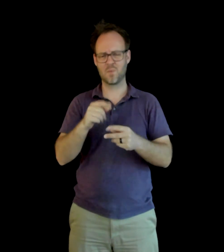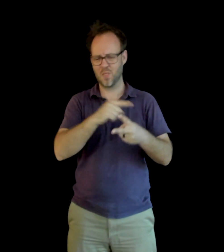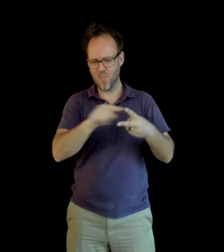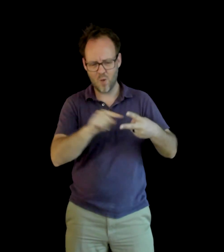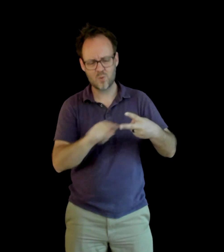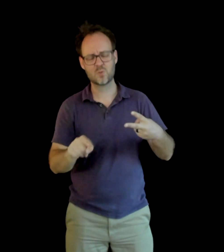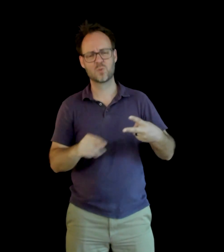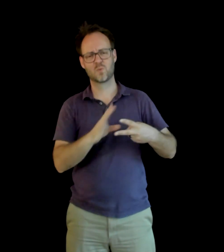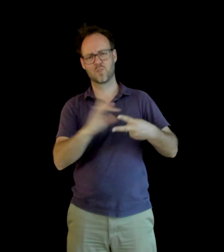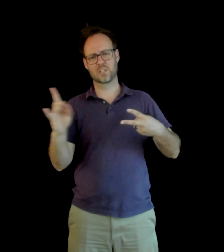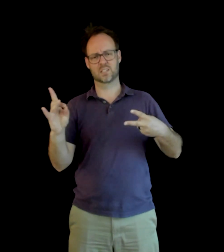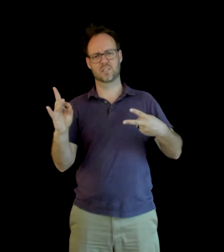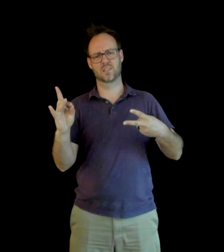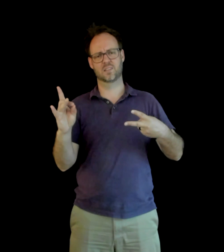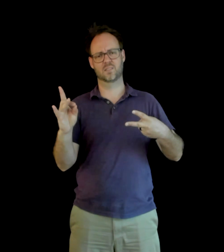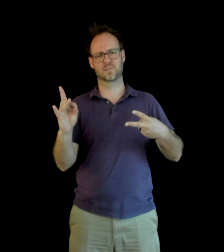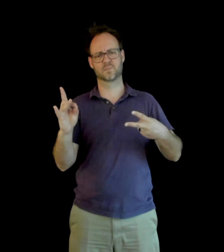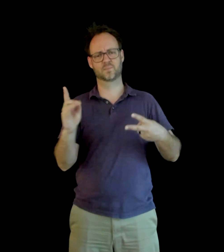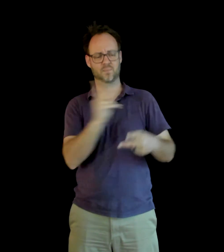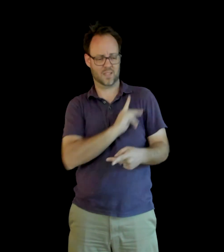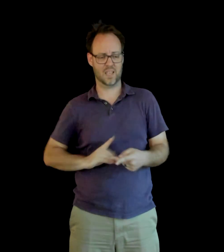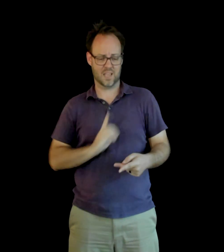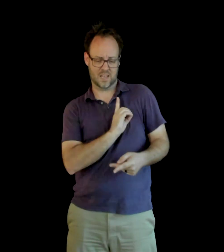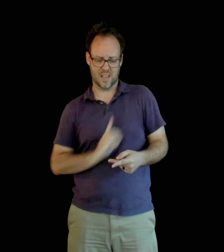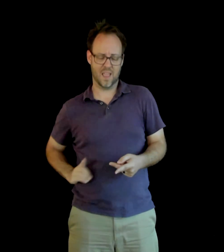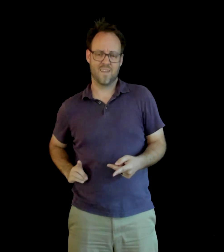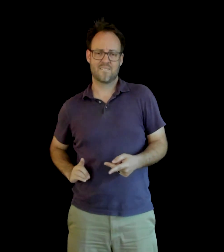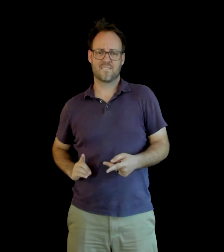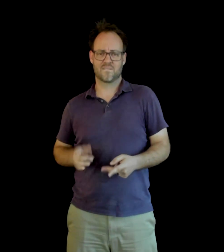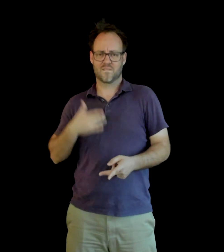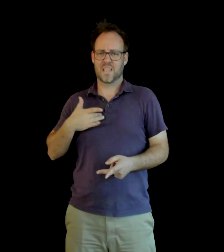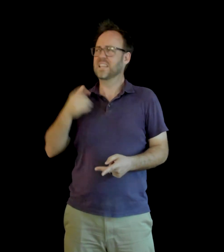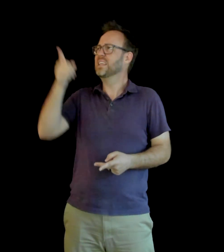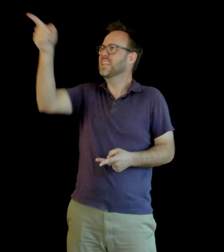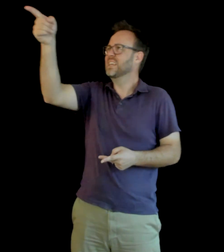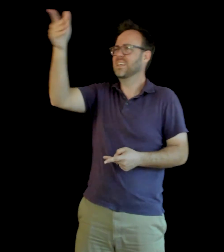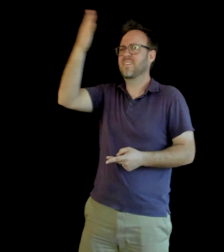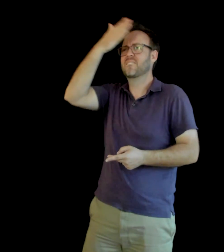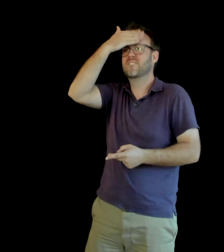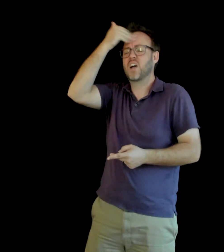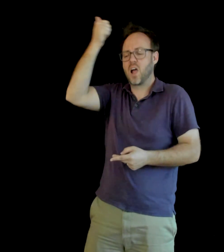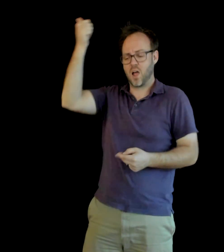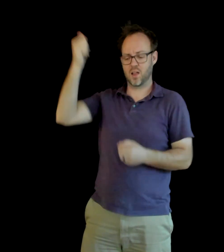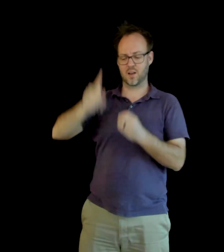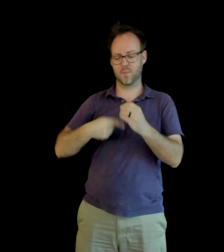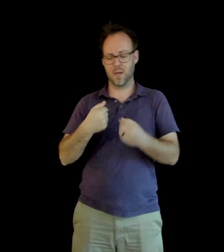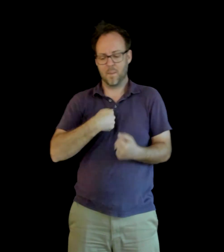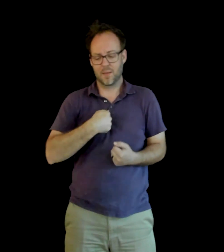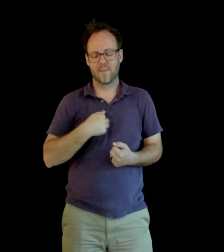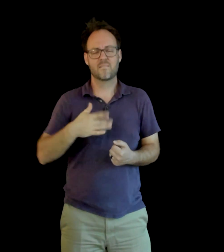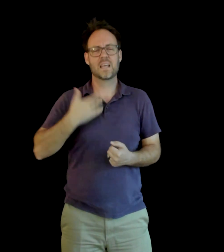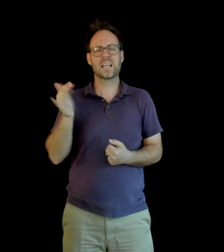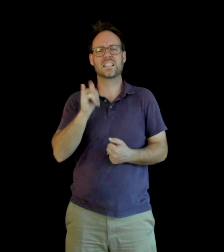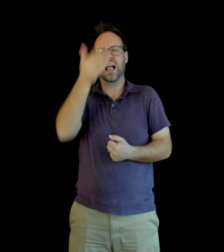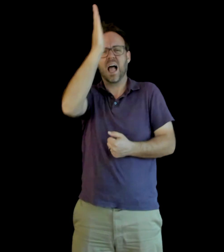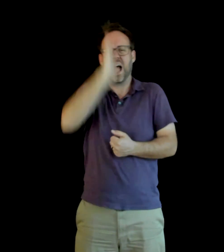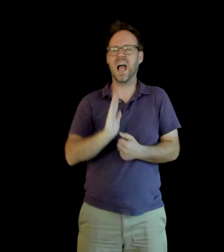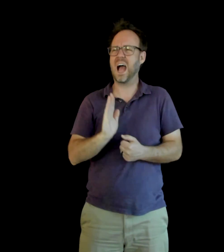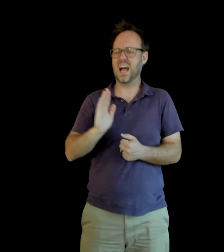in those first two verses. King David feels like the Lord has forgotten about him. He feels